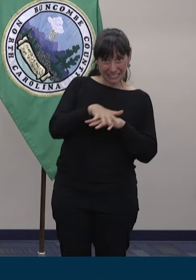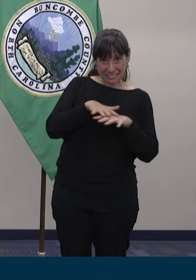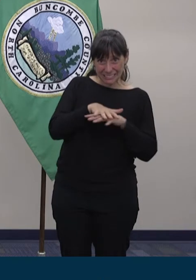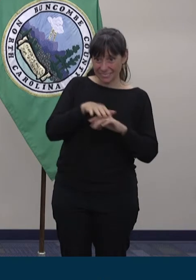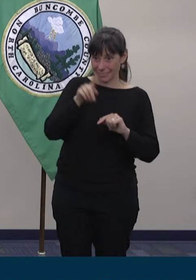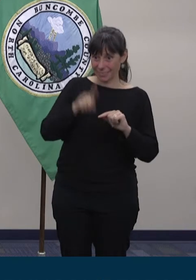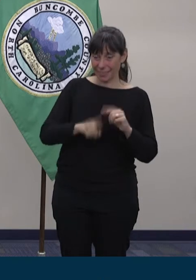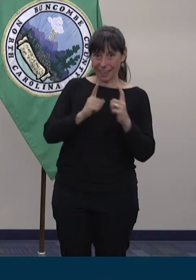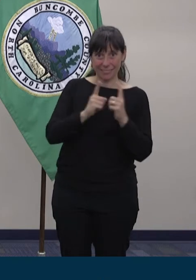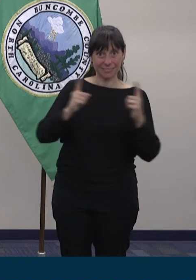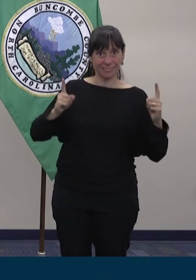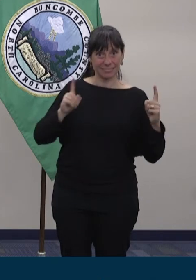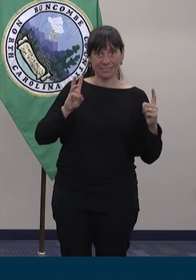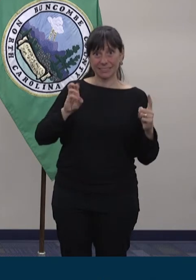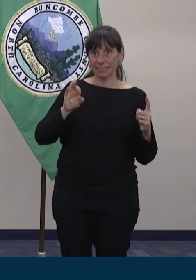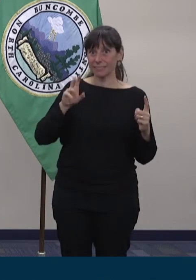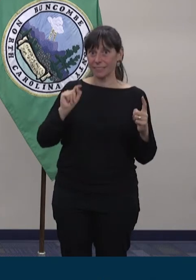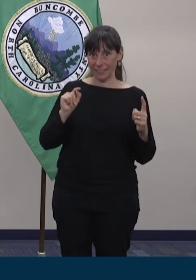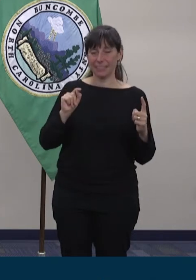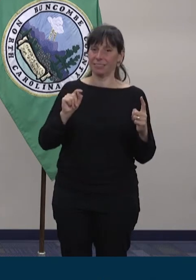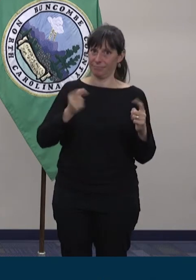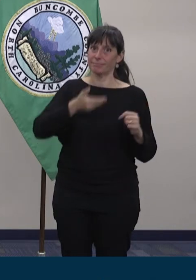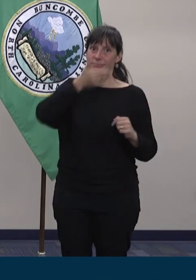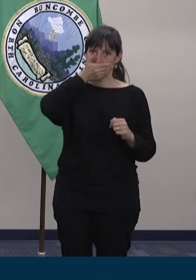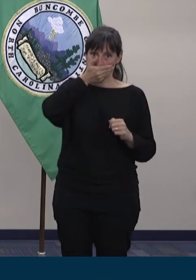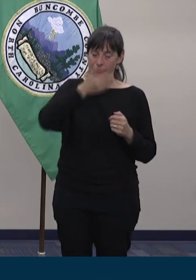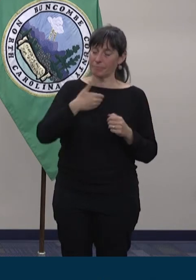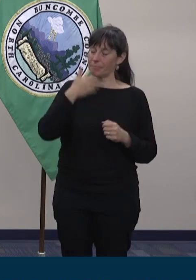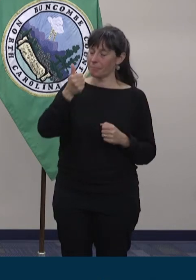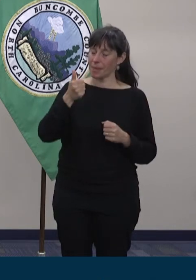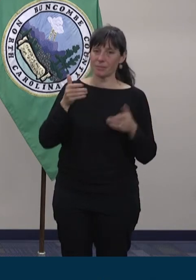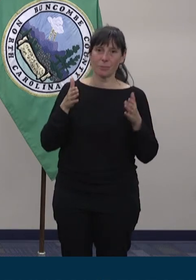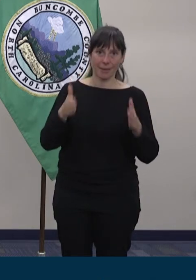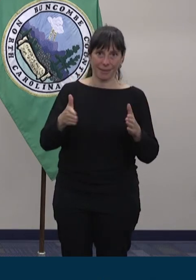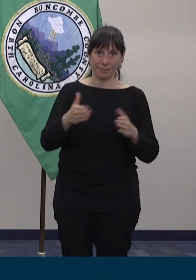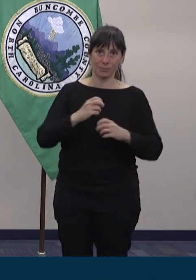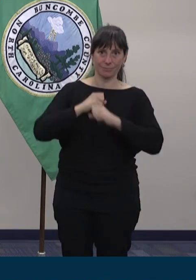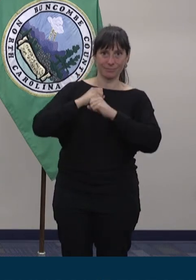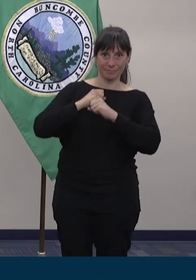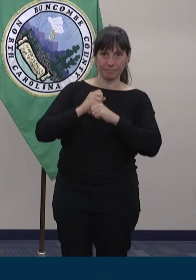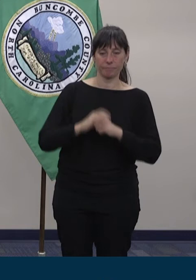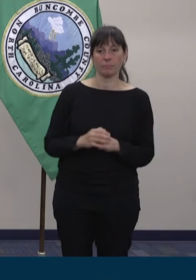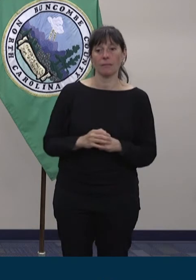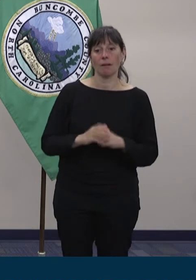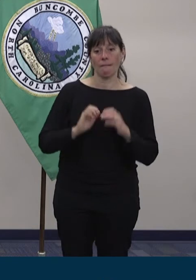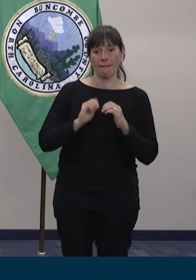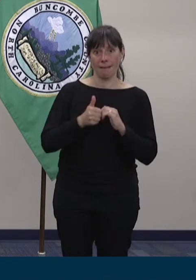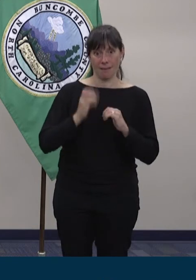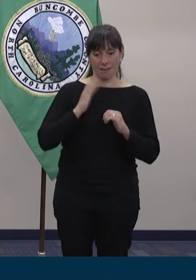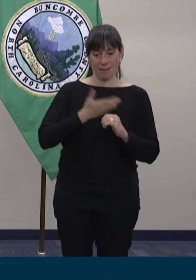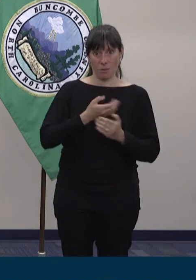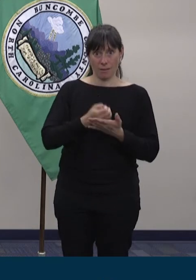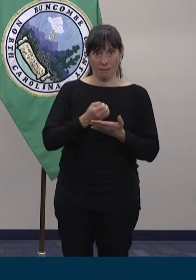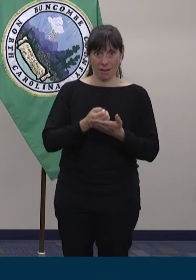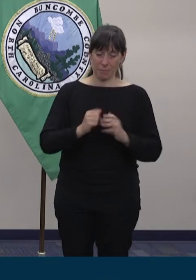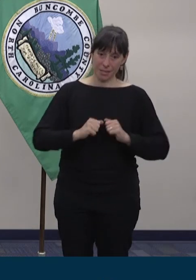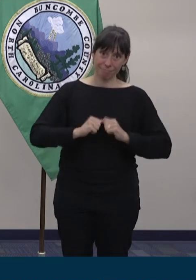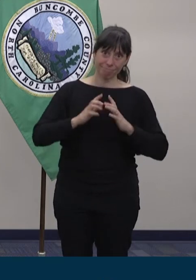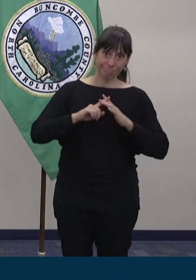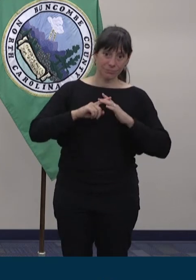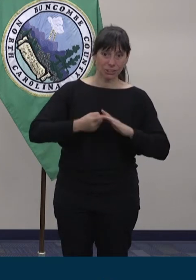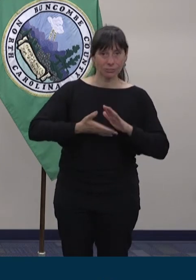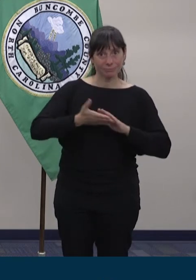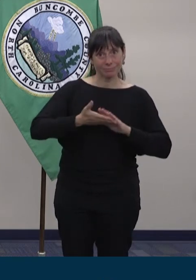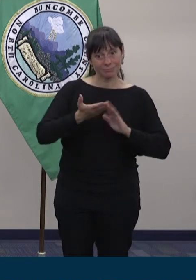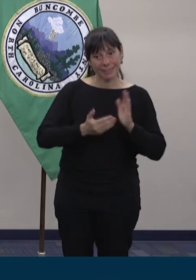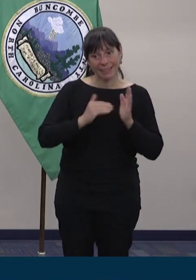possible. The best thing we all can do to get our economy and schools back open is to wear a face covering